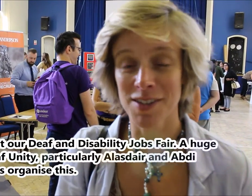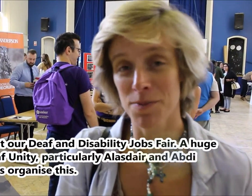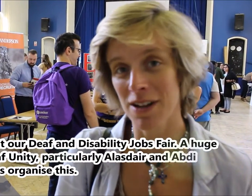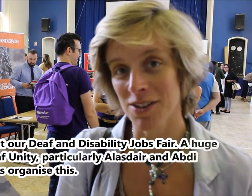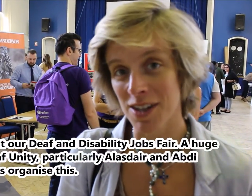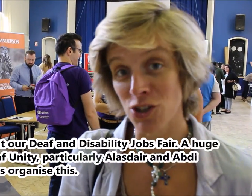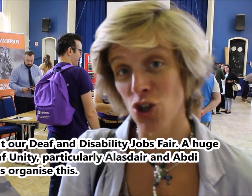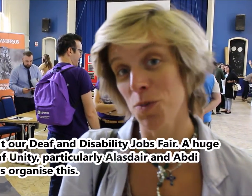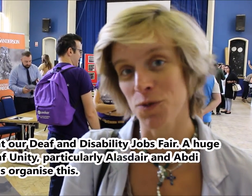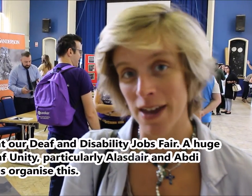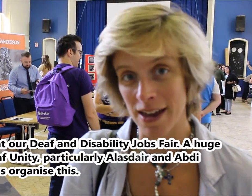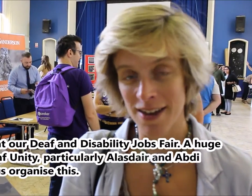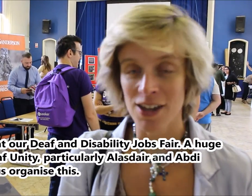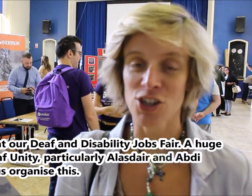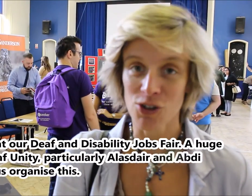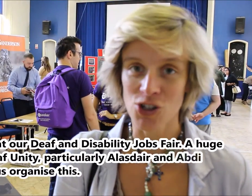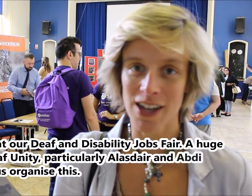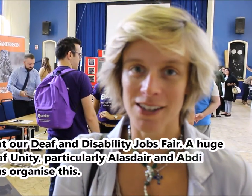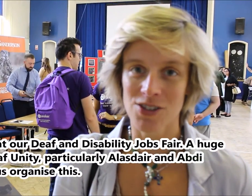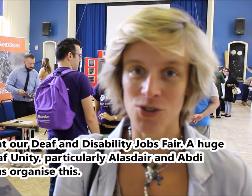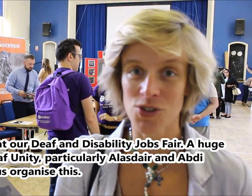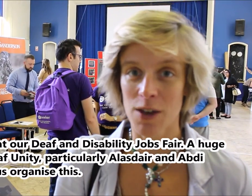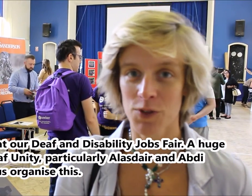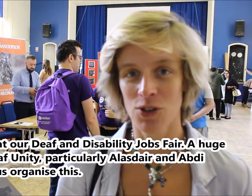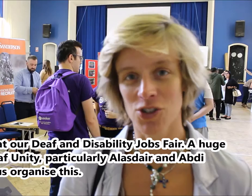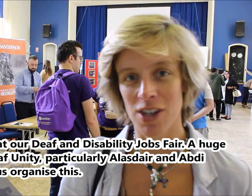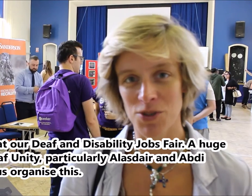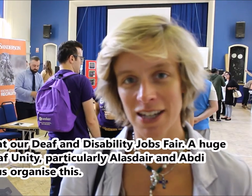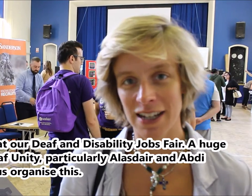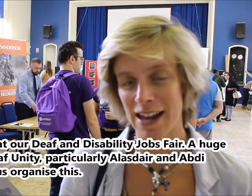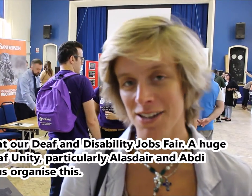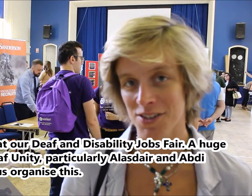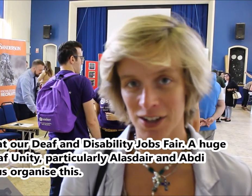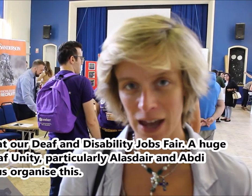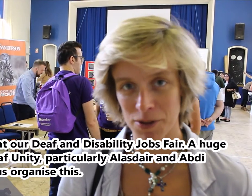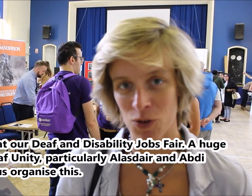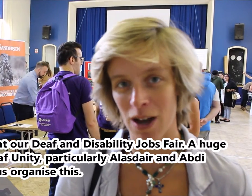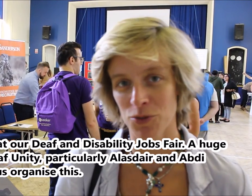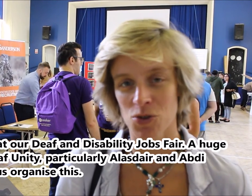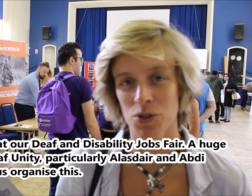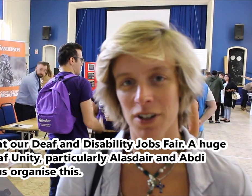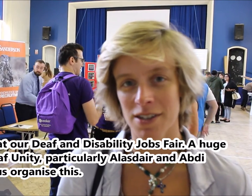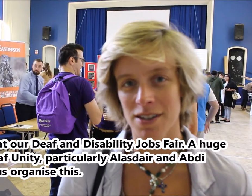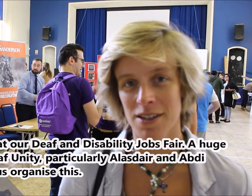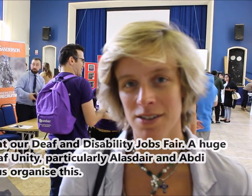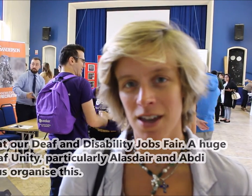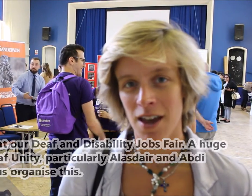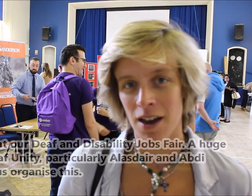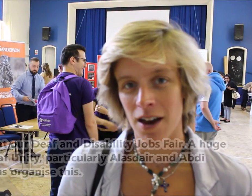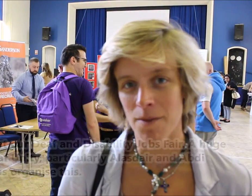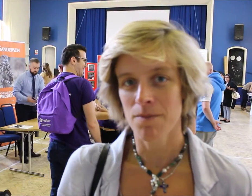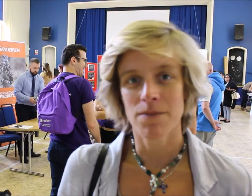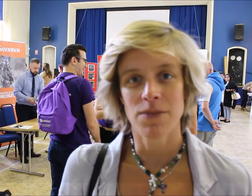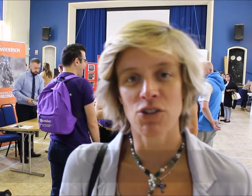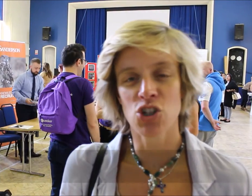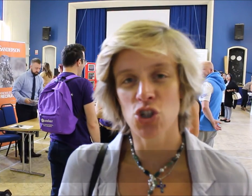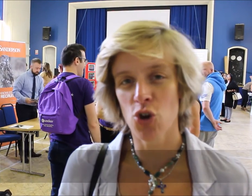and Disability Jobs Fair. Huge thanks to Deaf Unity, particularly Alistair and Abby, who helped us organise this. There is so